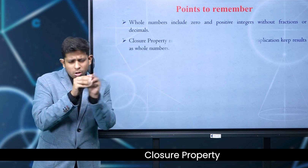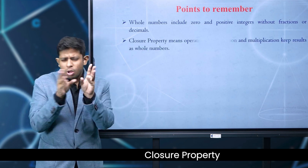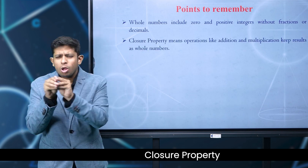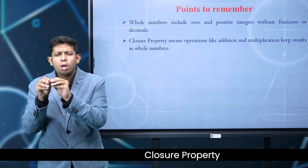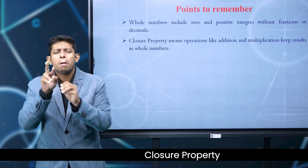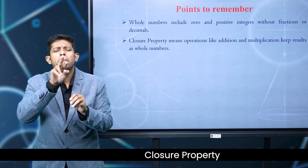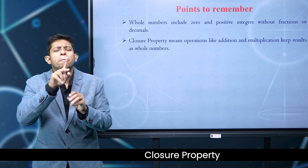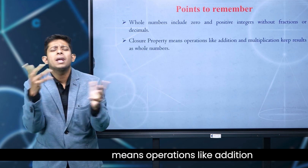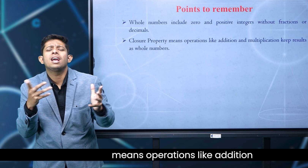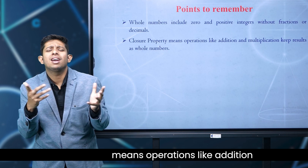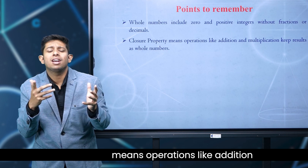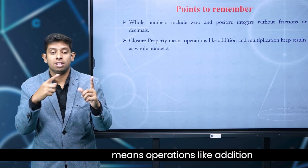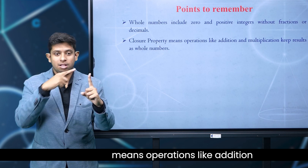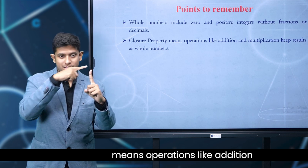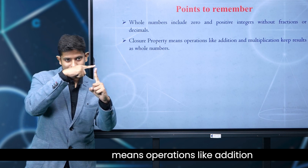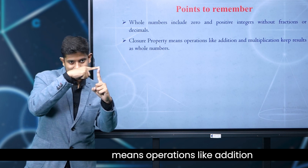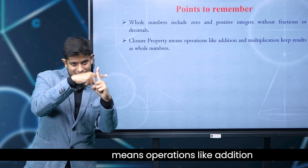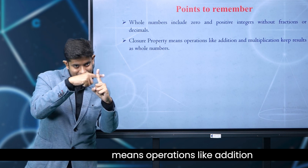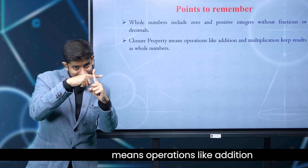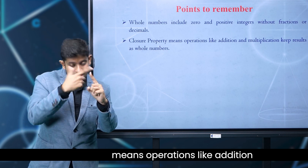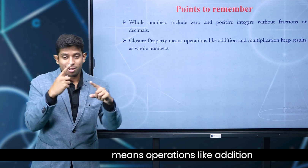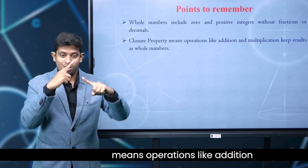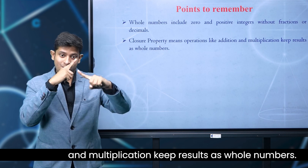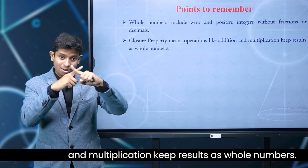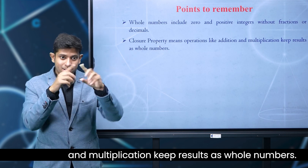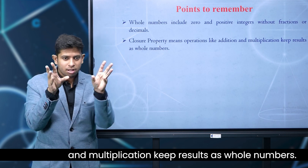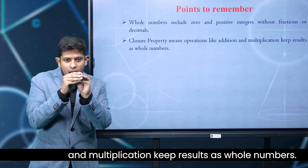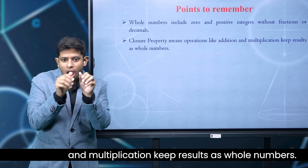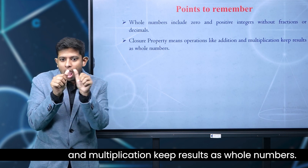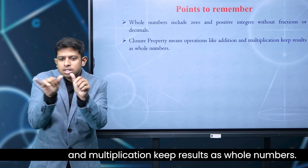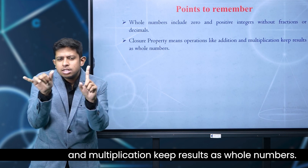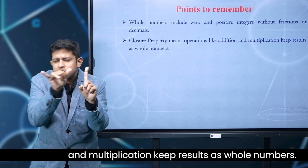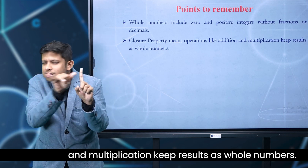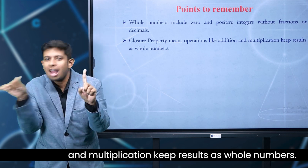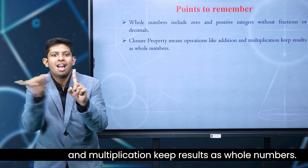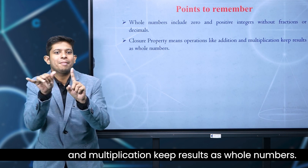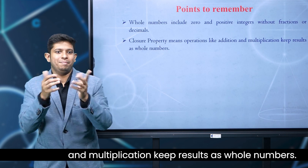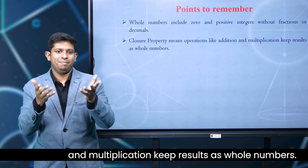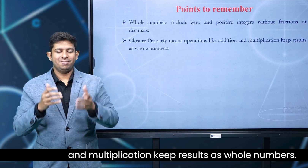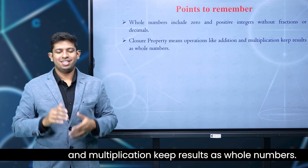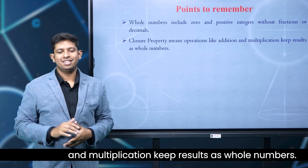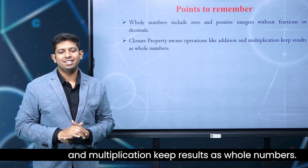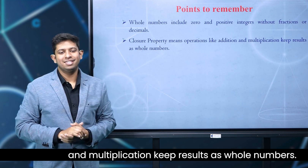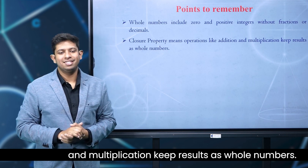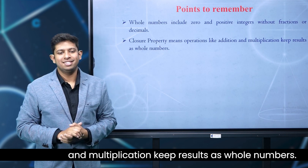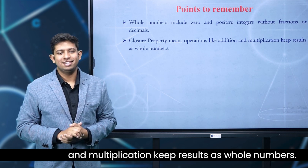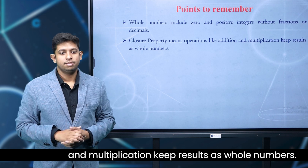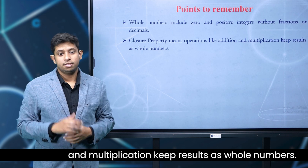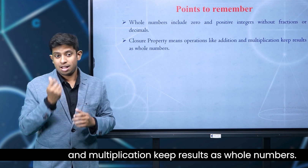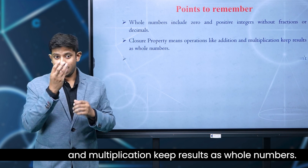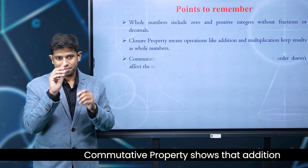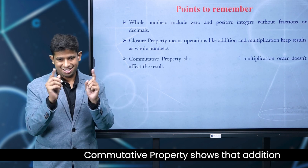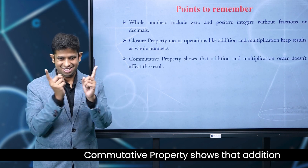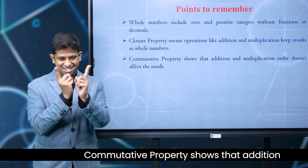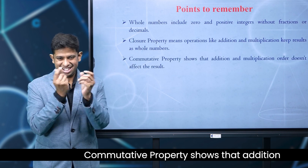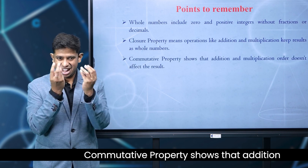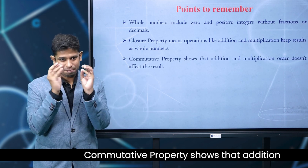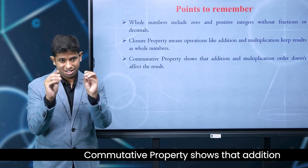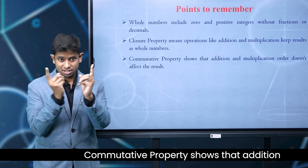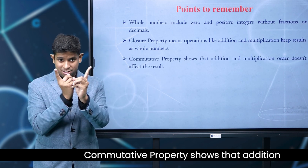Closure property means operations like addition and multiplication keep results as whole numbers. Commutative property